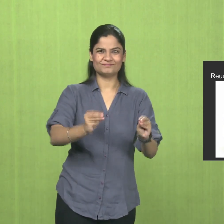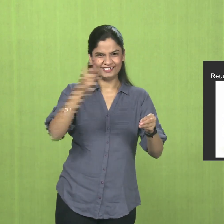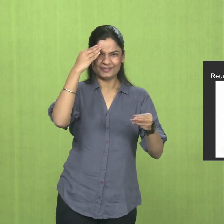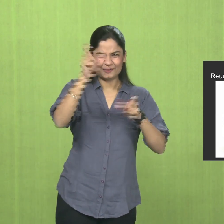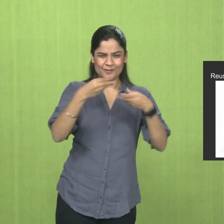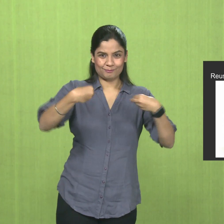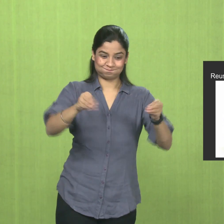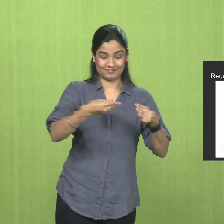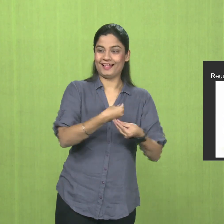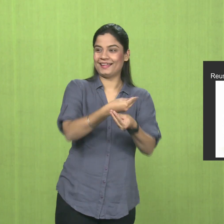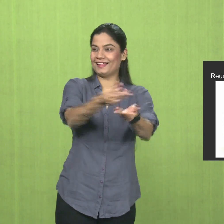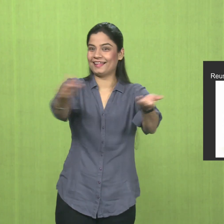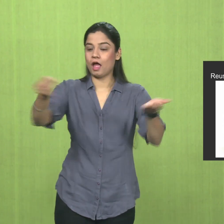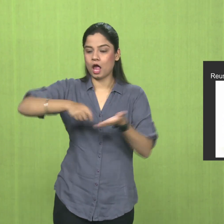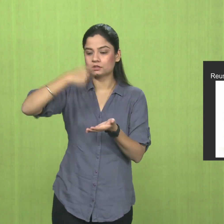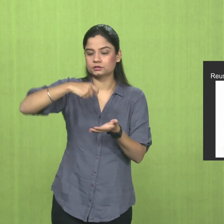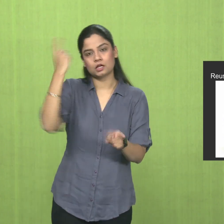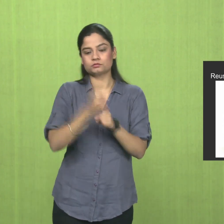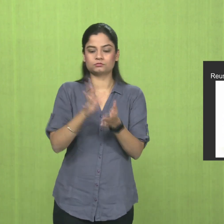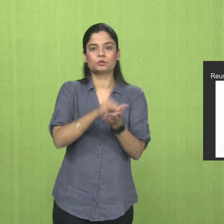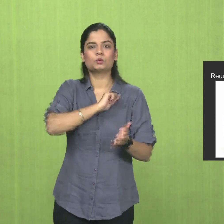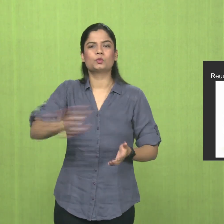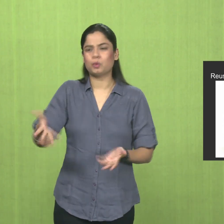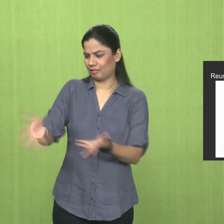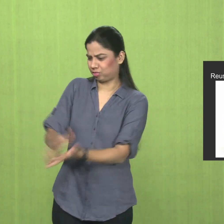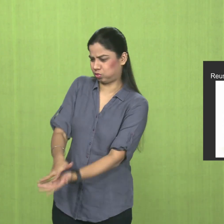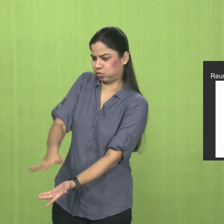right? Paper plates and paper utensils which are thrown away.